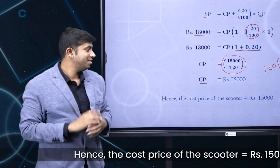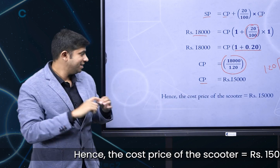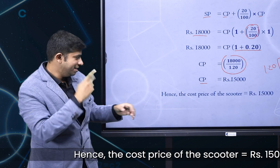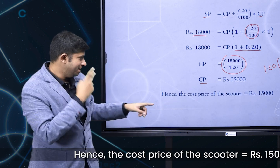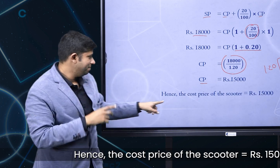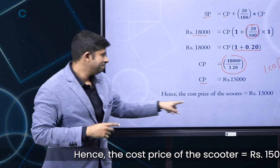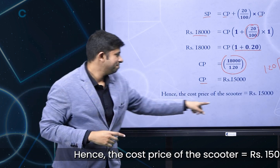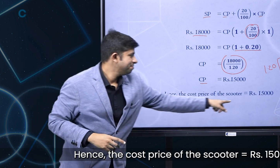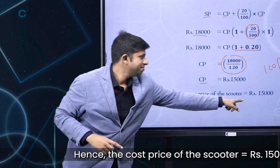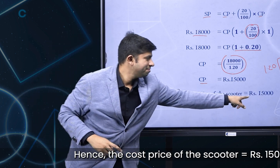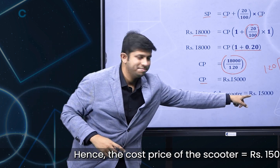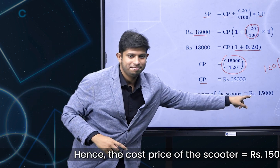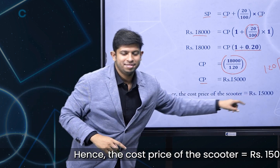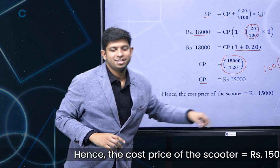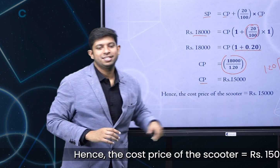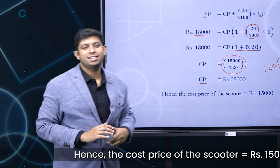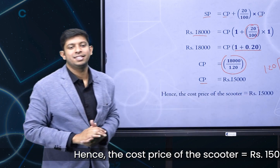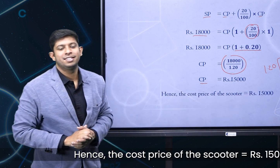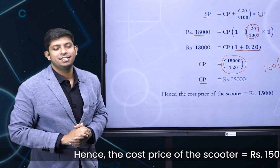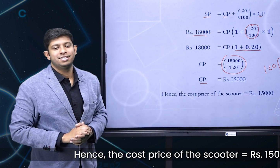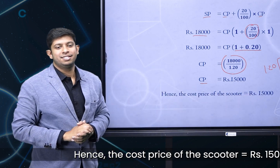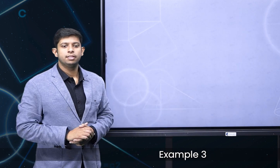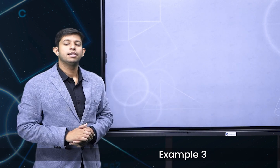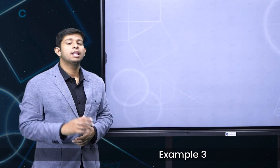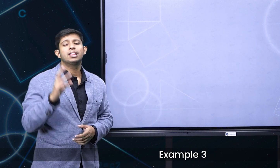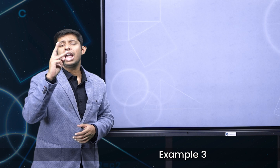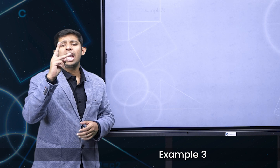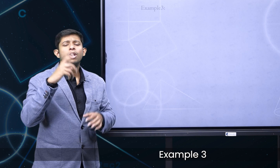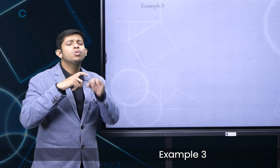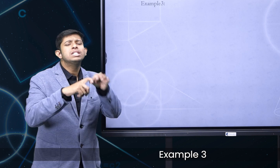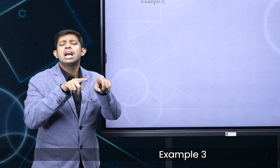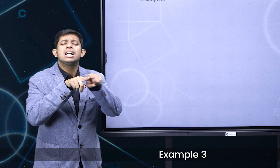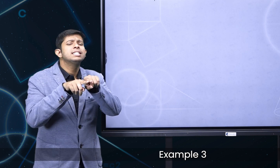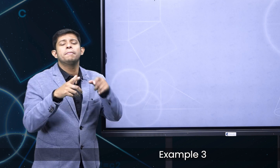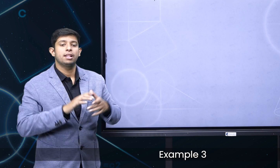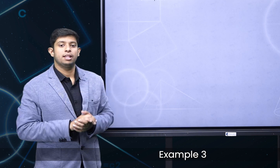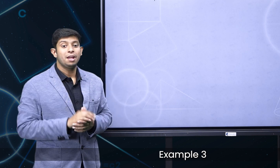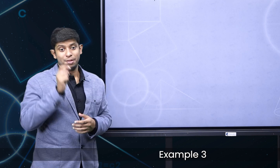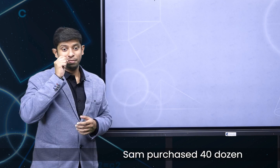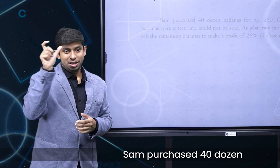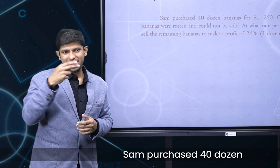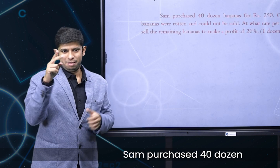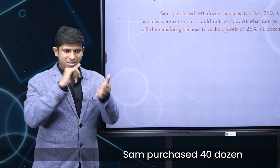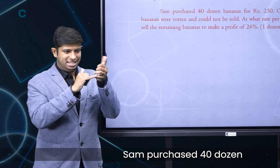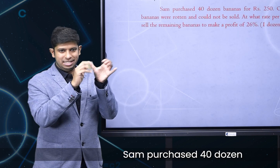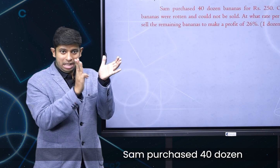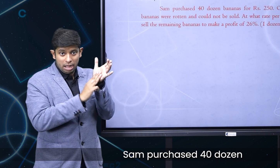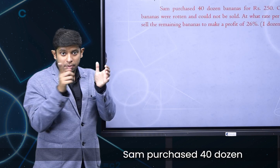Hence, the cost price of the scooter is equal to Rs 15,000. Example 3. Sam purchased 40